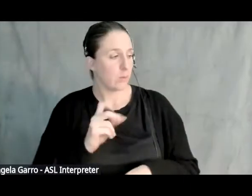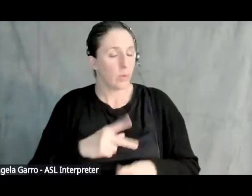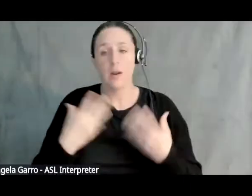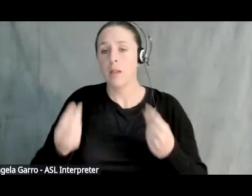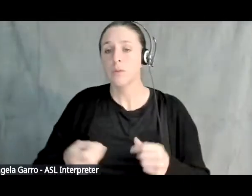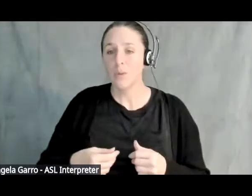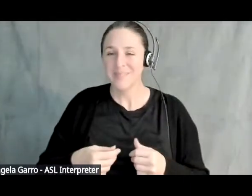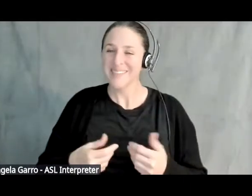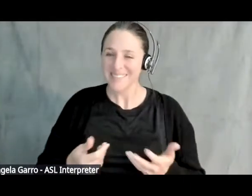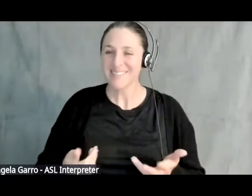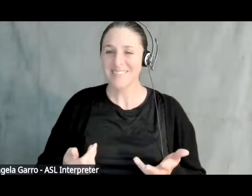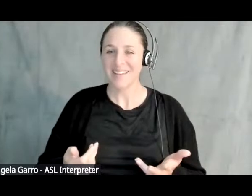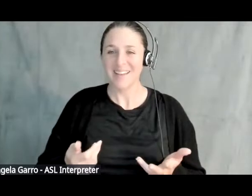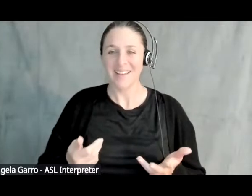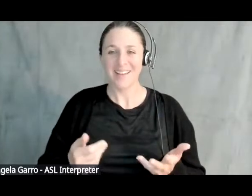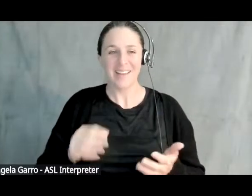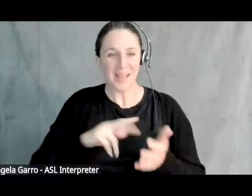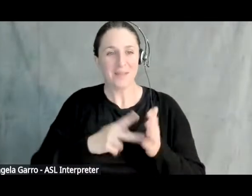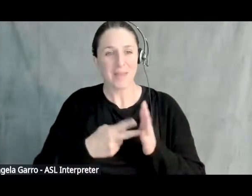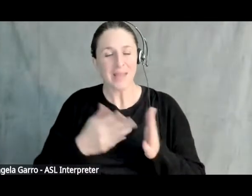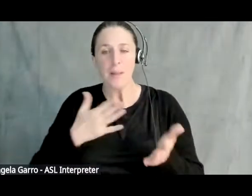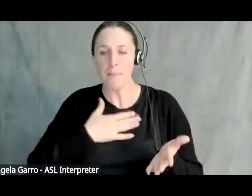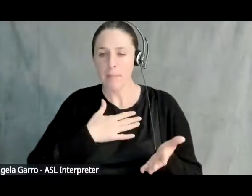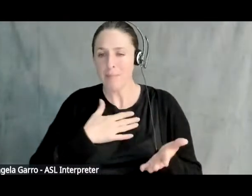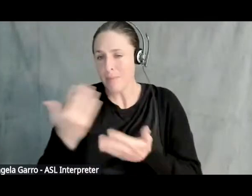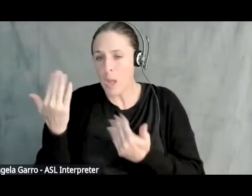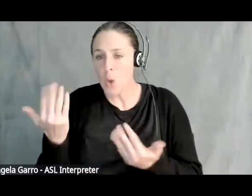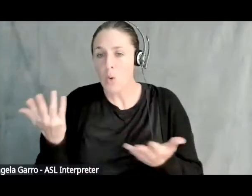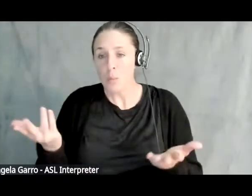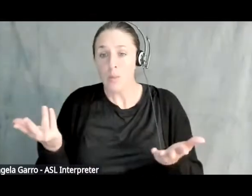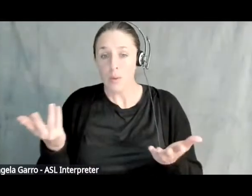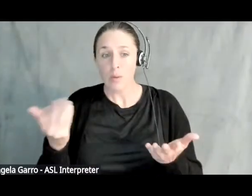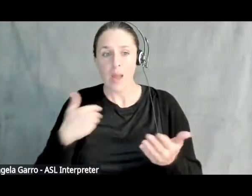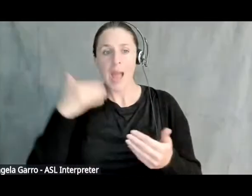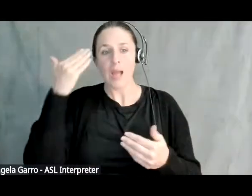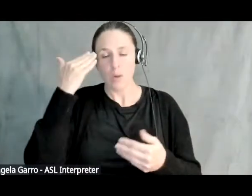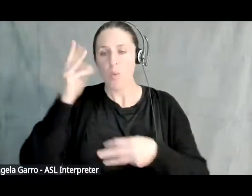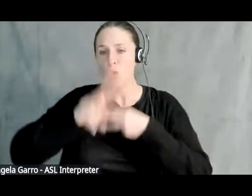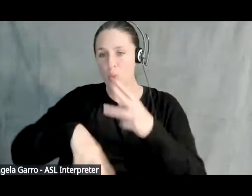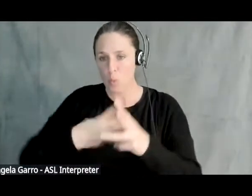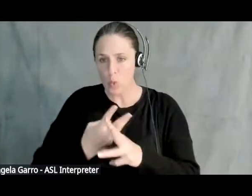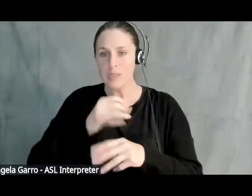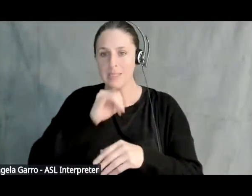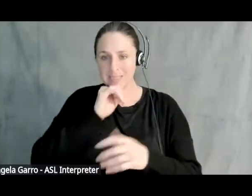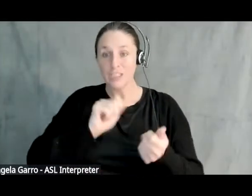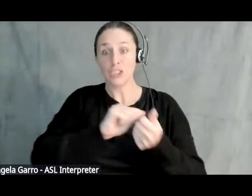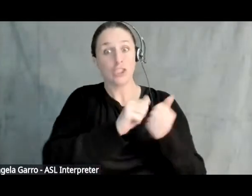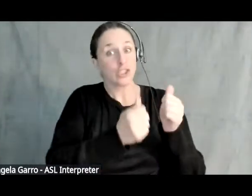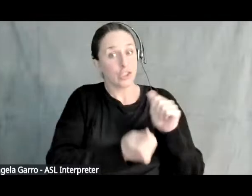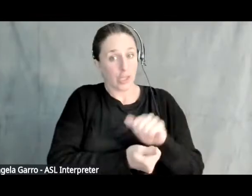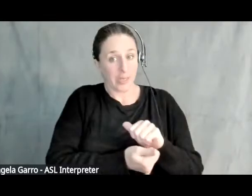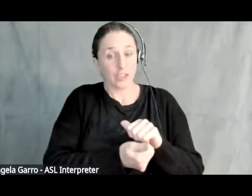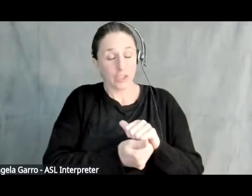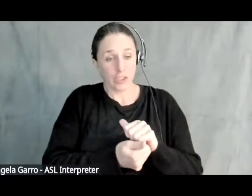and I guess my hope is, I know the world is changing. It's a very, very polarized world right